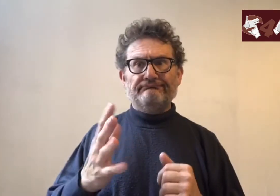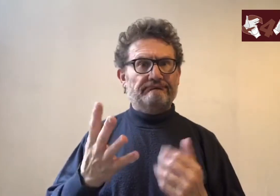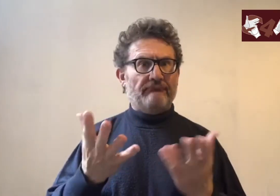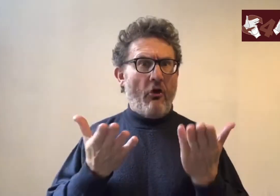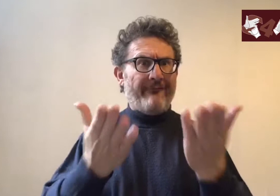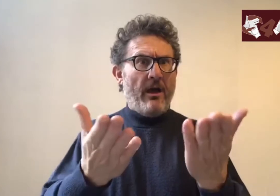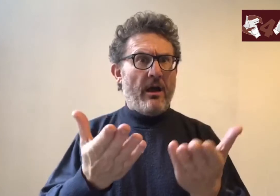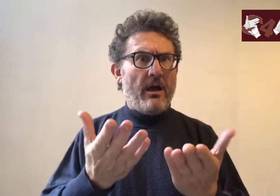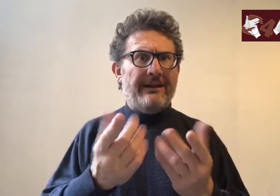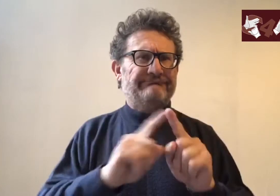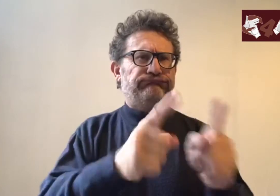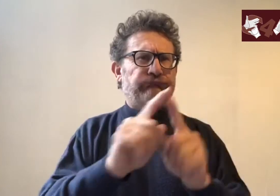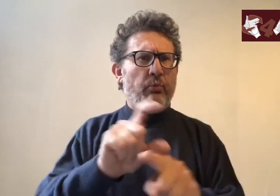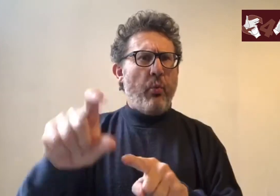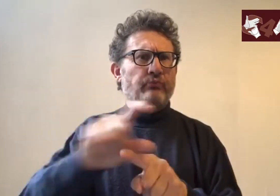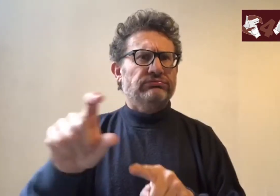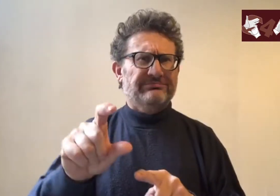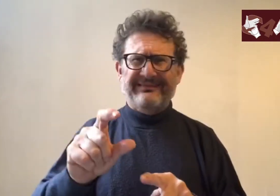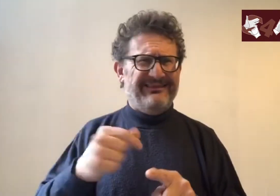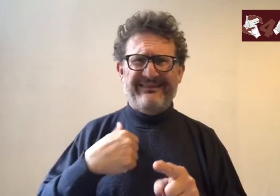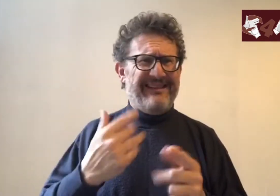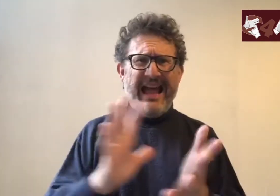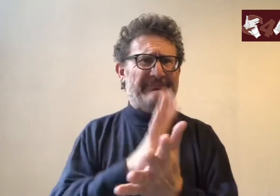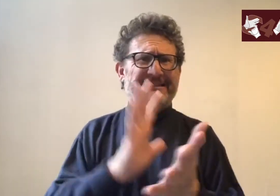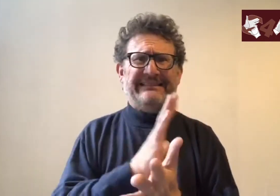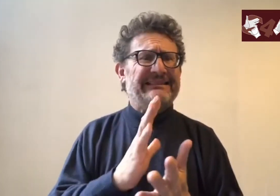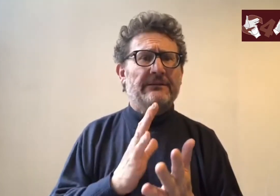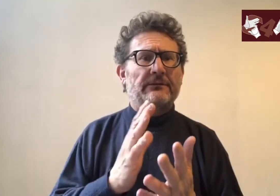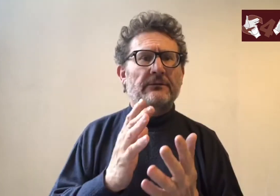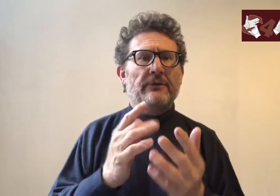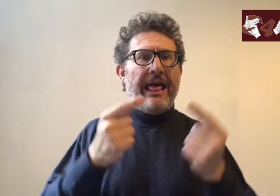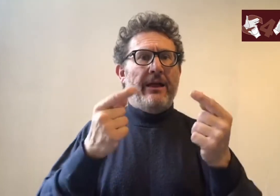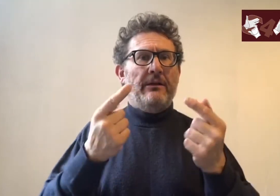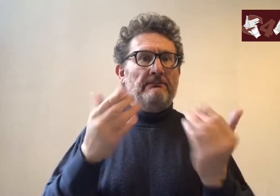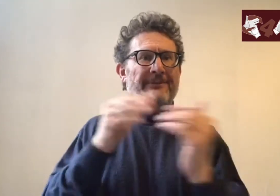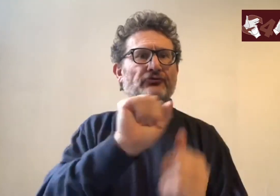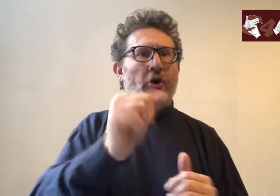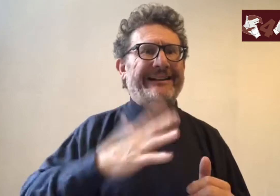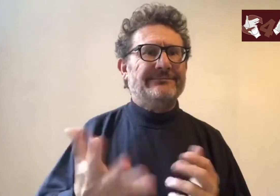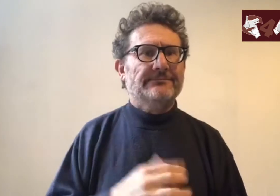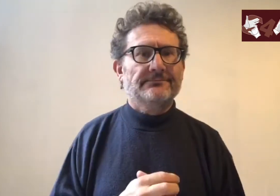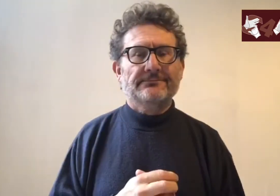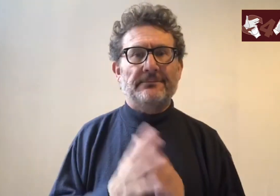around what we can offer as deaf people because there's so many courses I could deliver. And I'd be really happy to do that to meet your